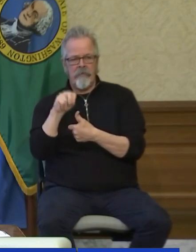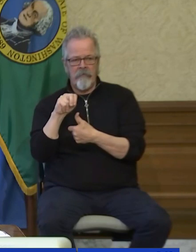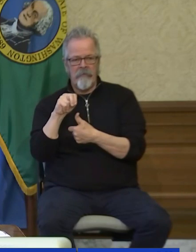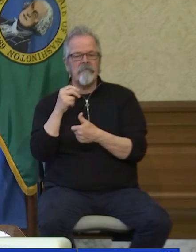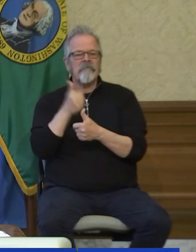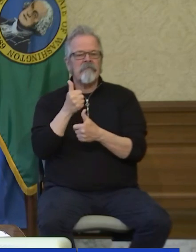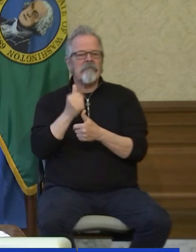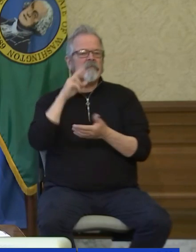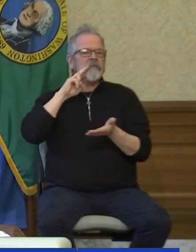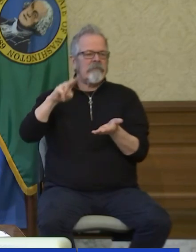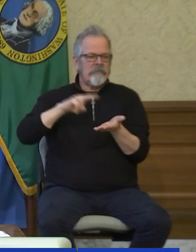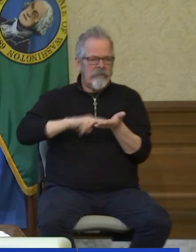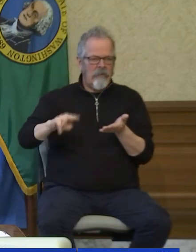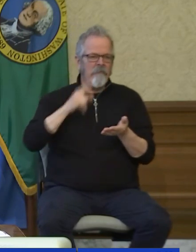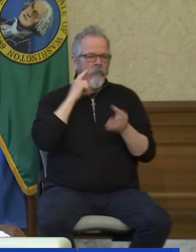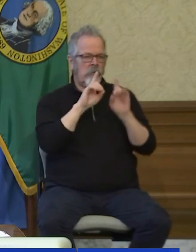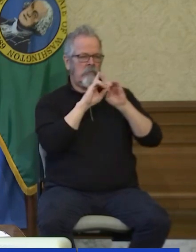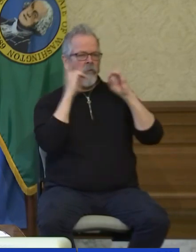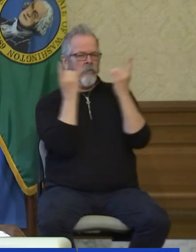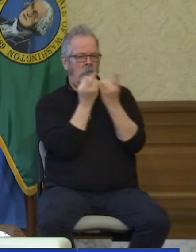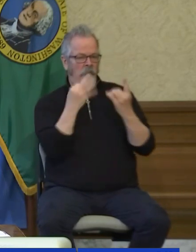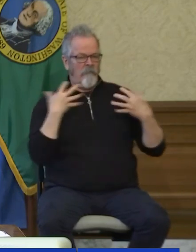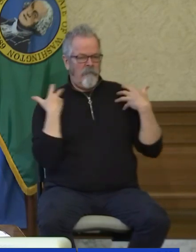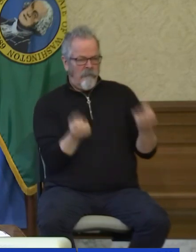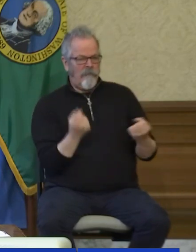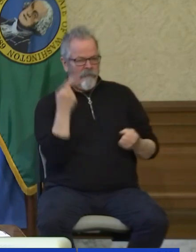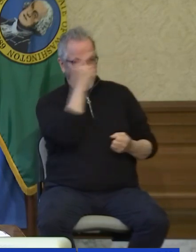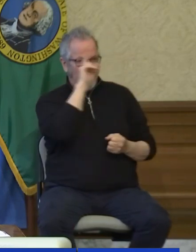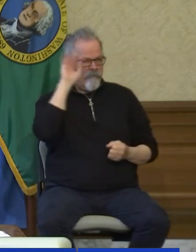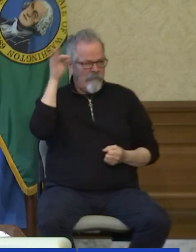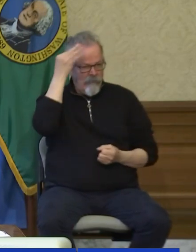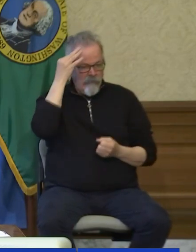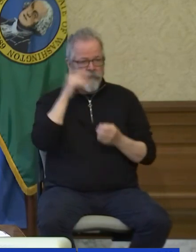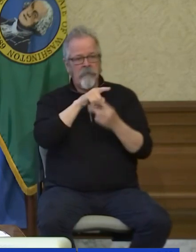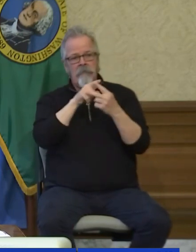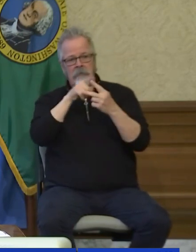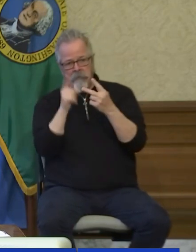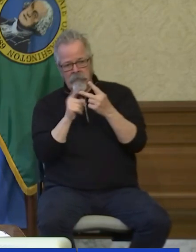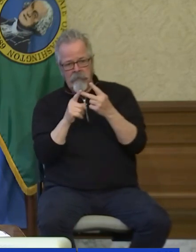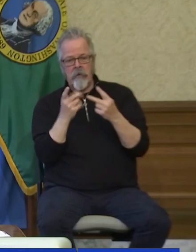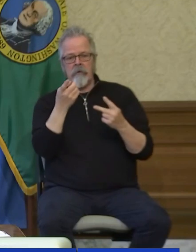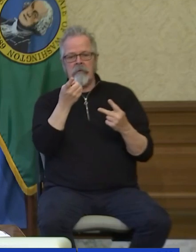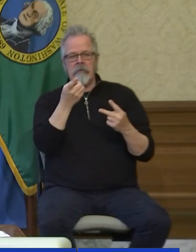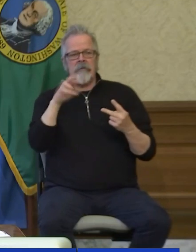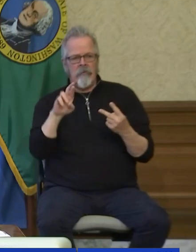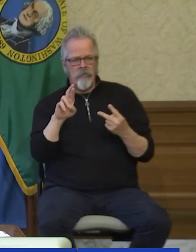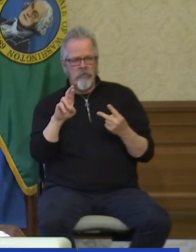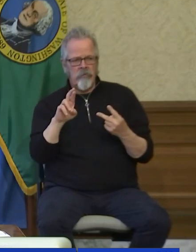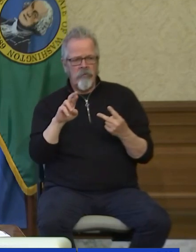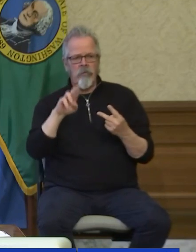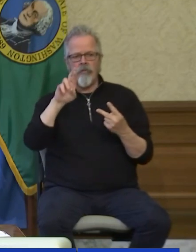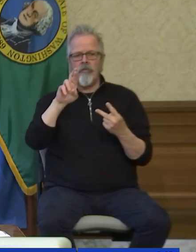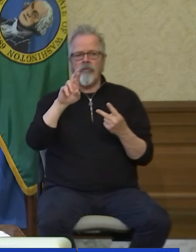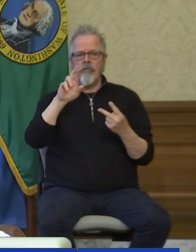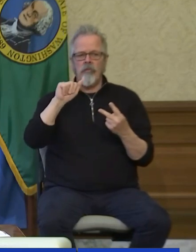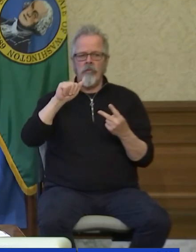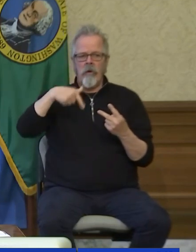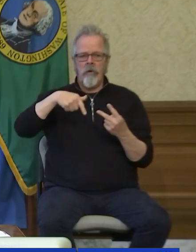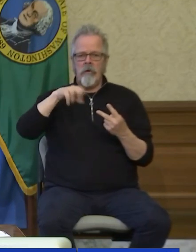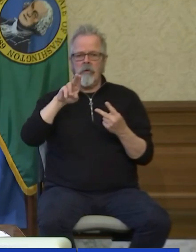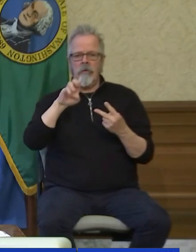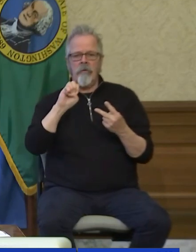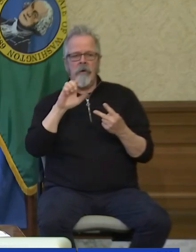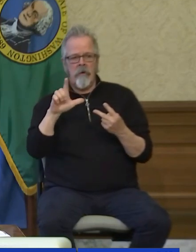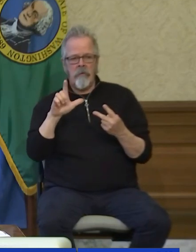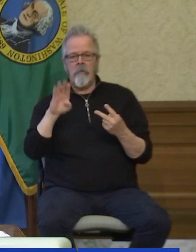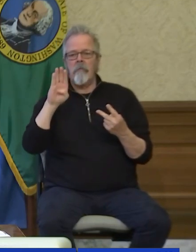our plan. We'll start with phase 1. This chart basically, this will be available for your review,